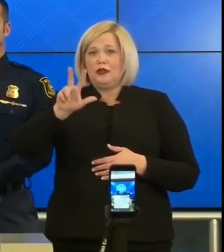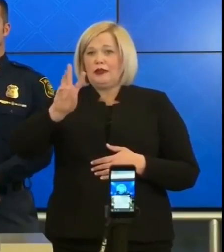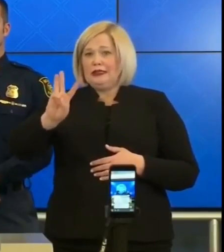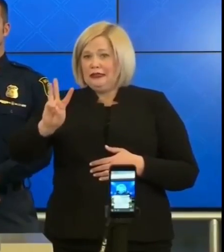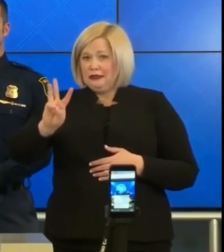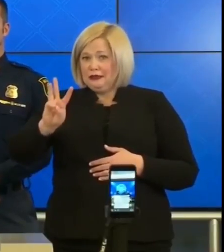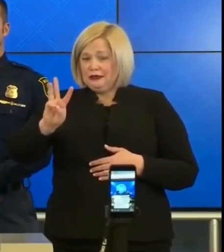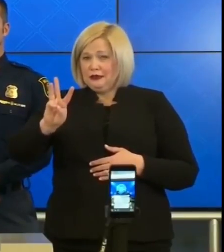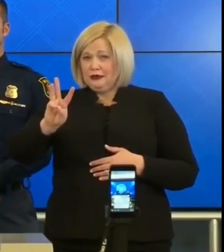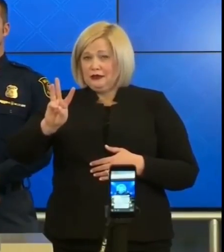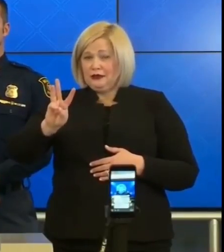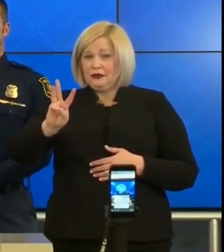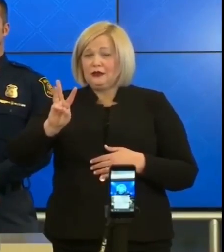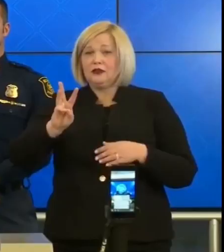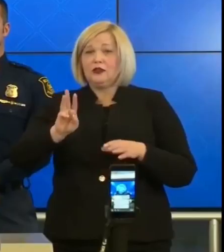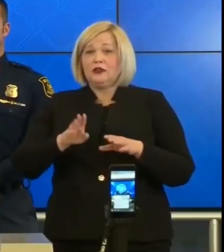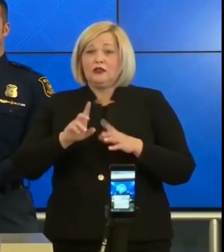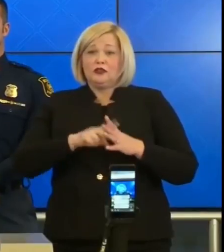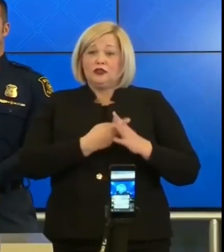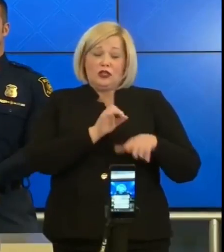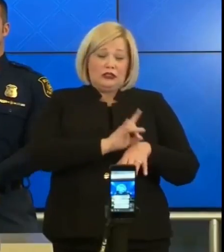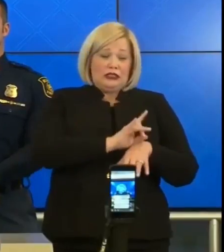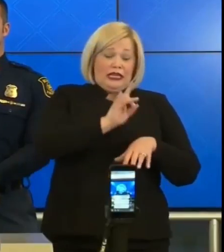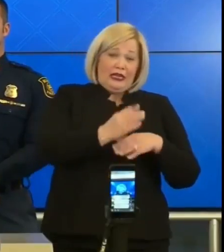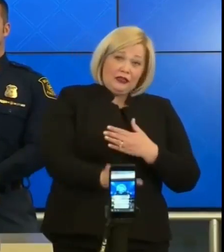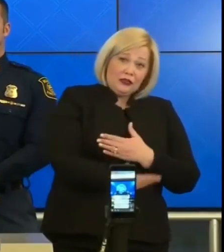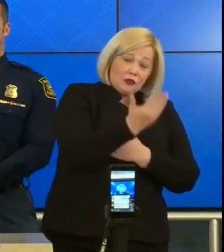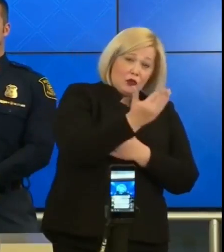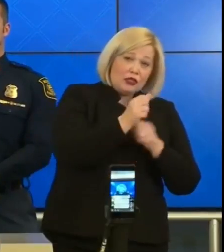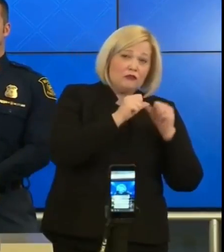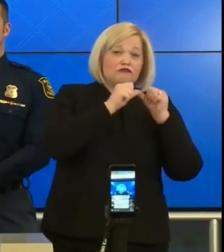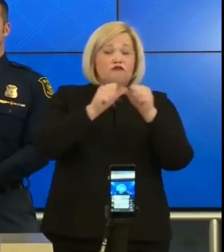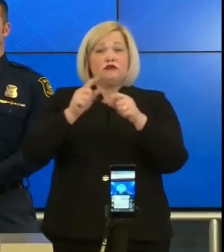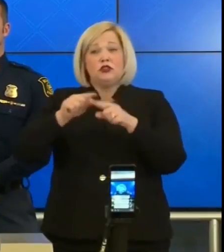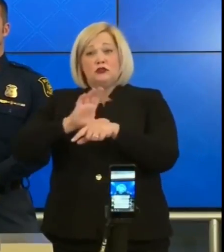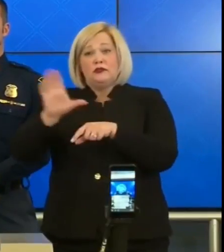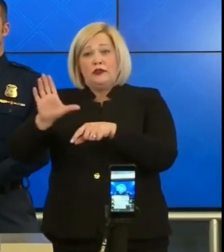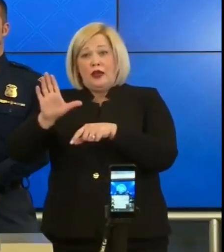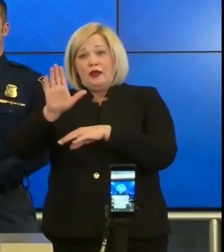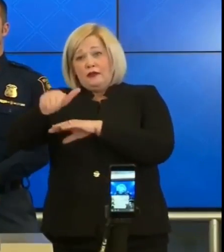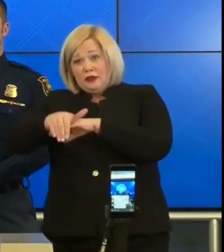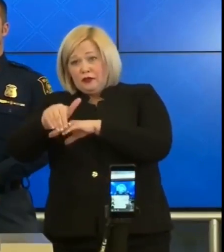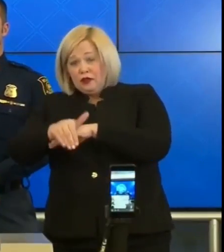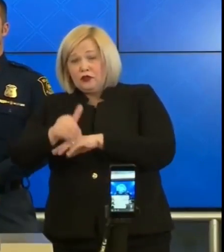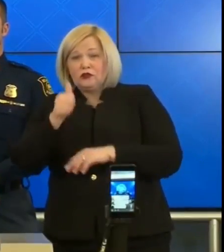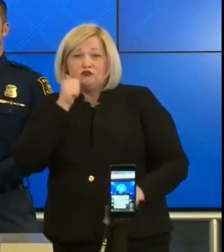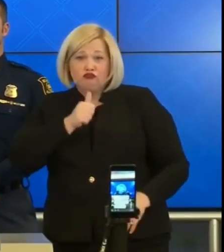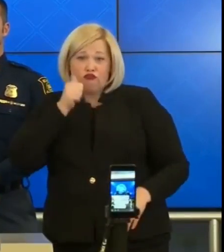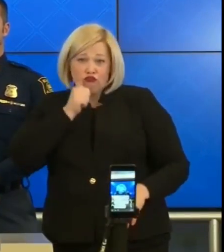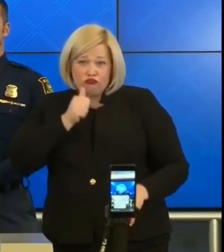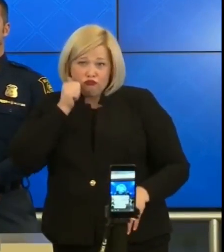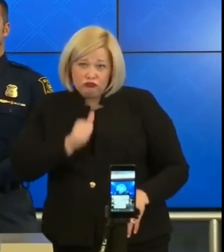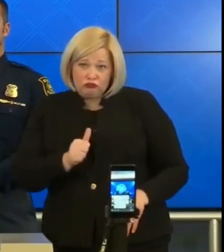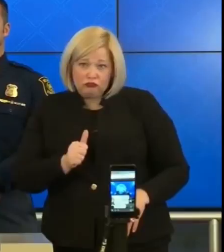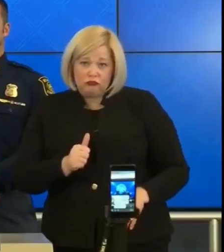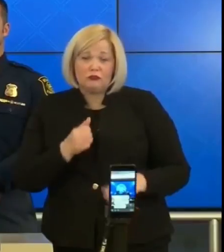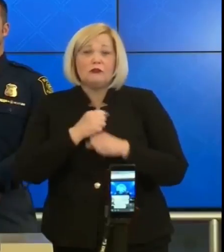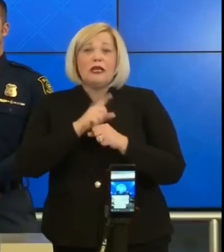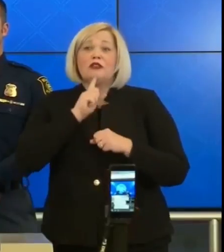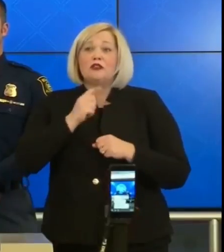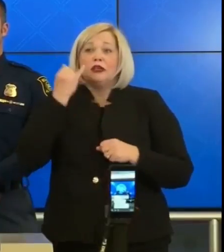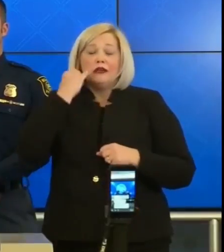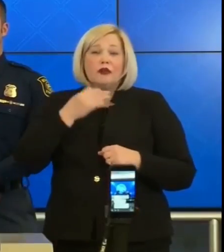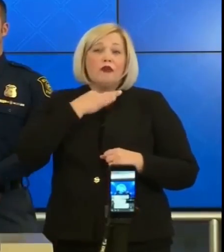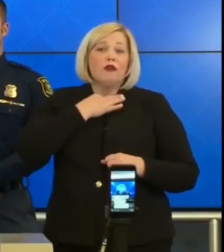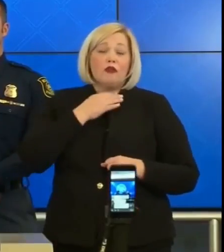1-888-535-6136. It is open between 8 a.m. and 5 p.m. every day. We want to make sure everyone gets their